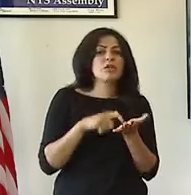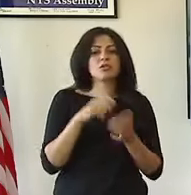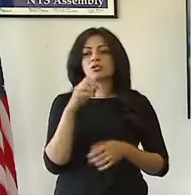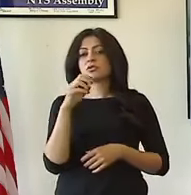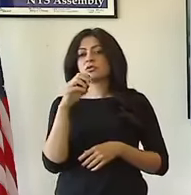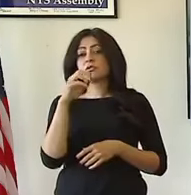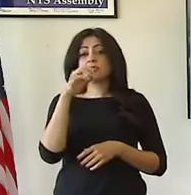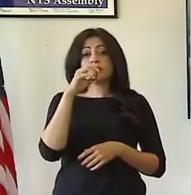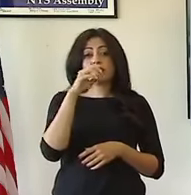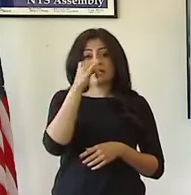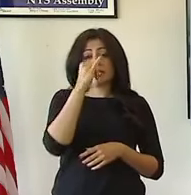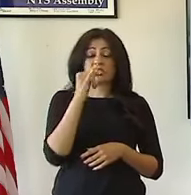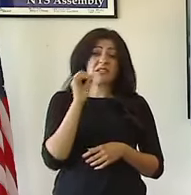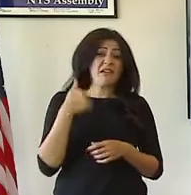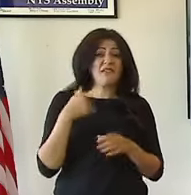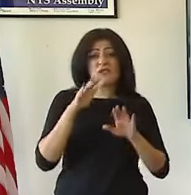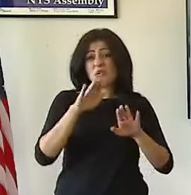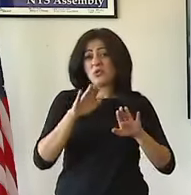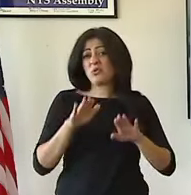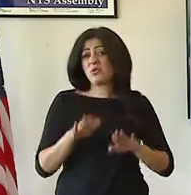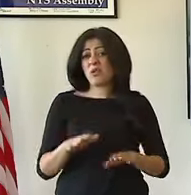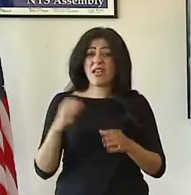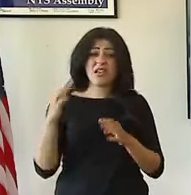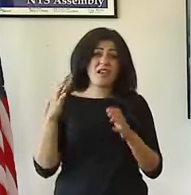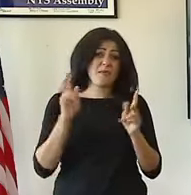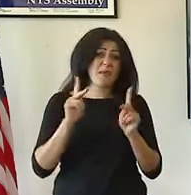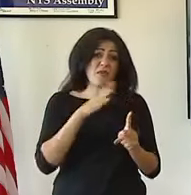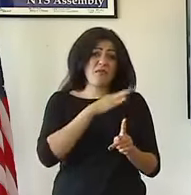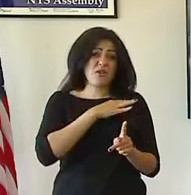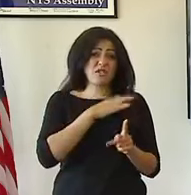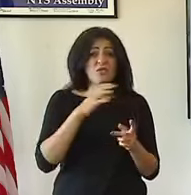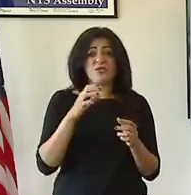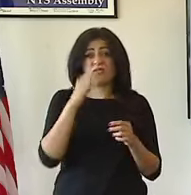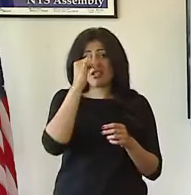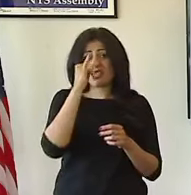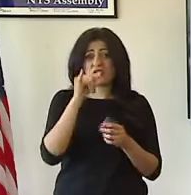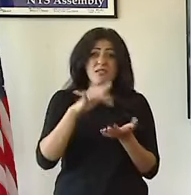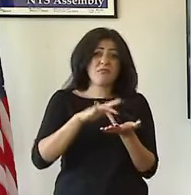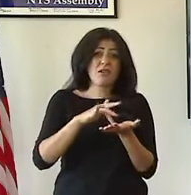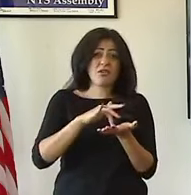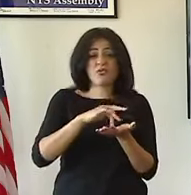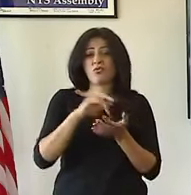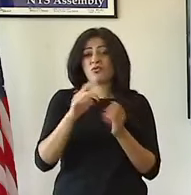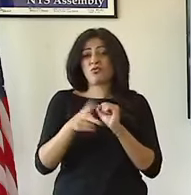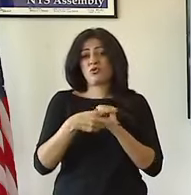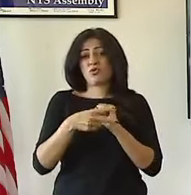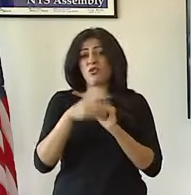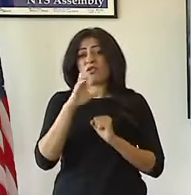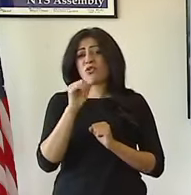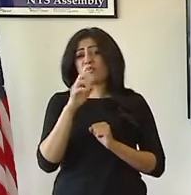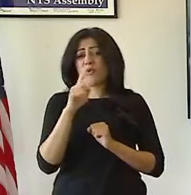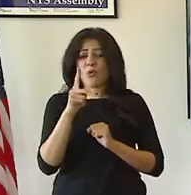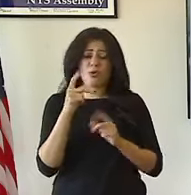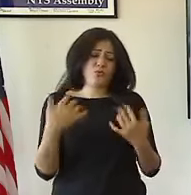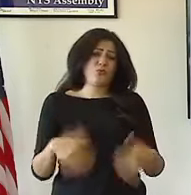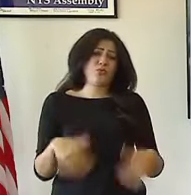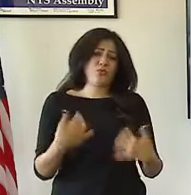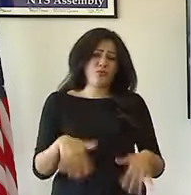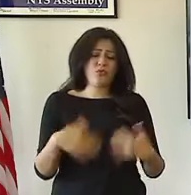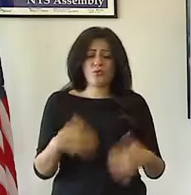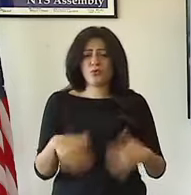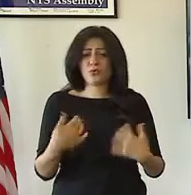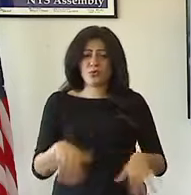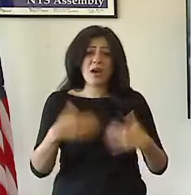Dutchess. First, we've got wonderful volunteers. Dutchess County's Medical Reserve Corps has been one at the heart of our volunteer service, and I want to acknowledge and thank